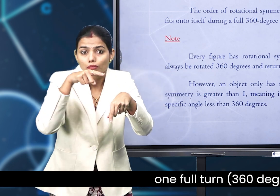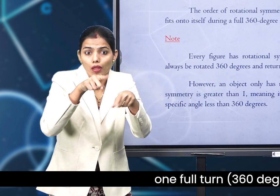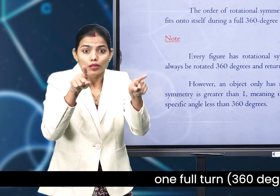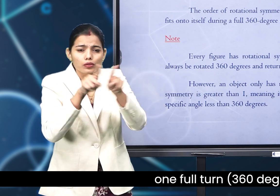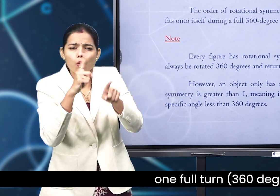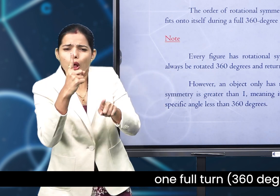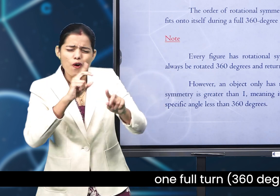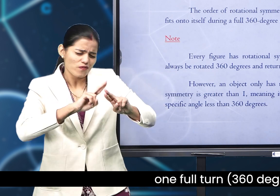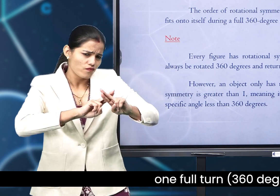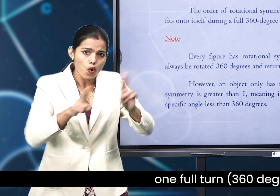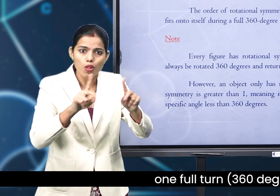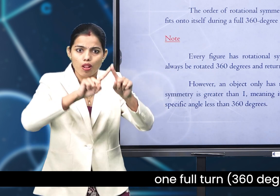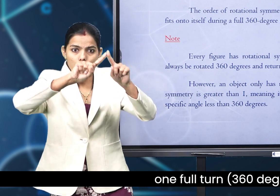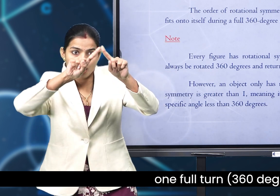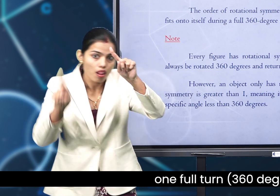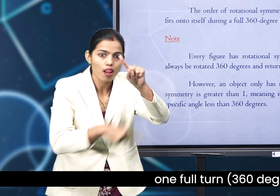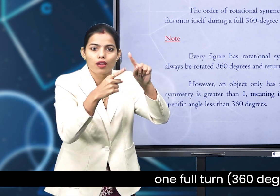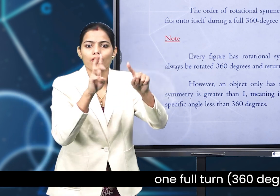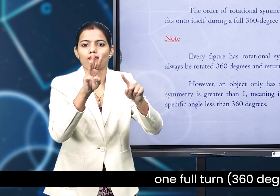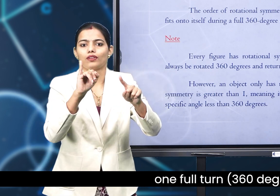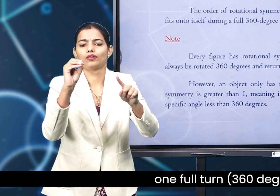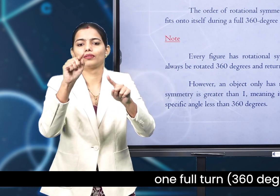turn, 360 degrees.